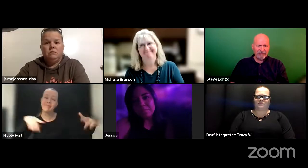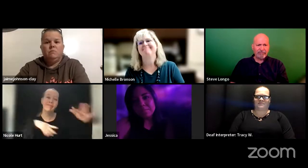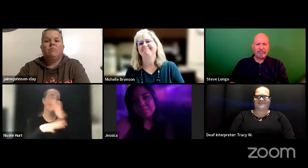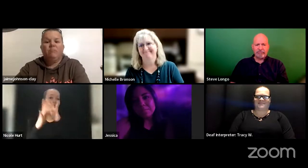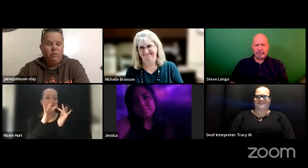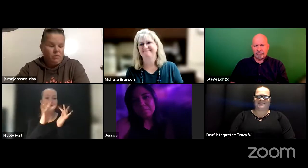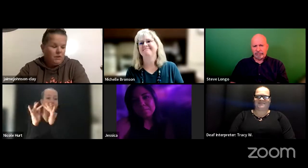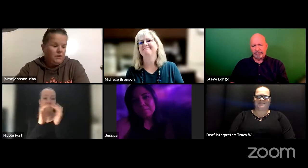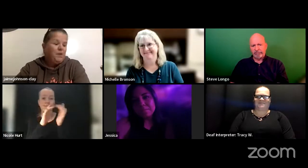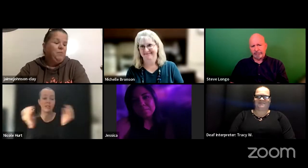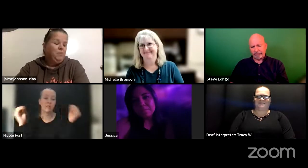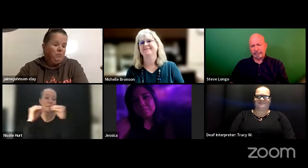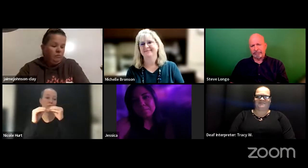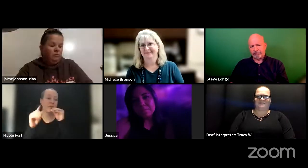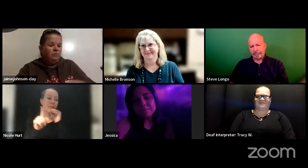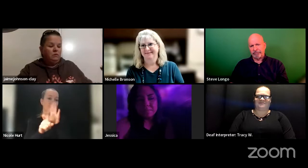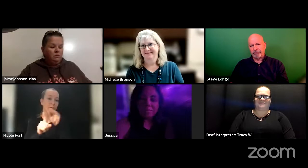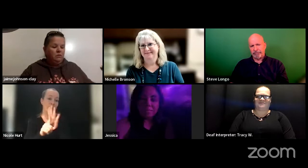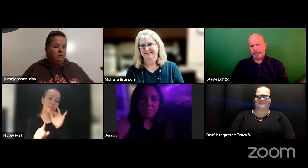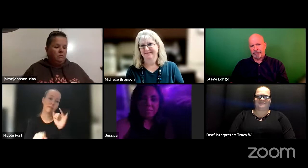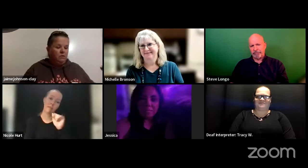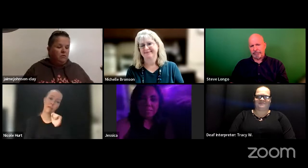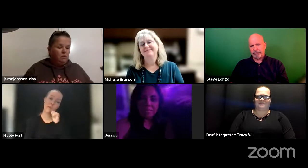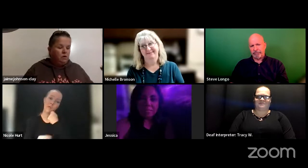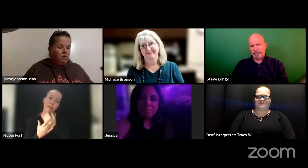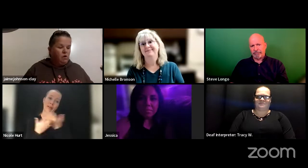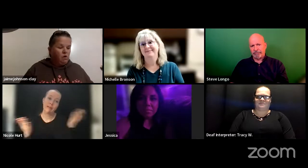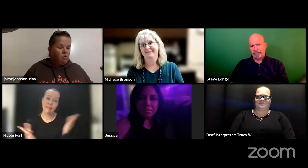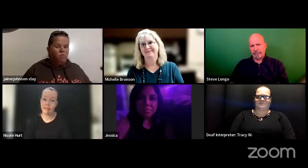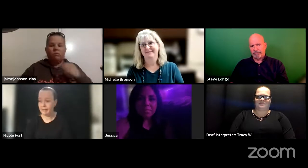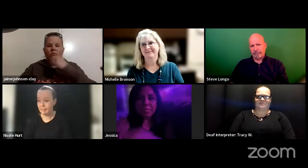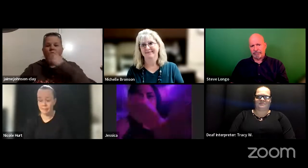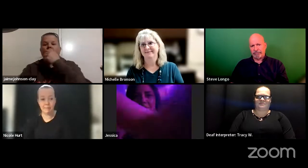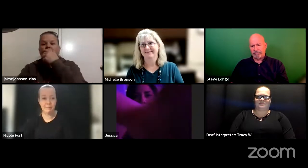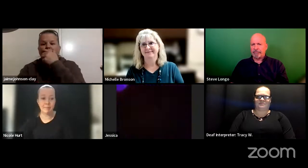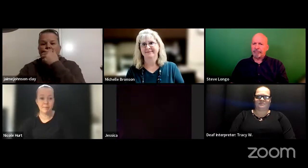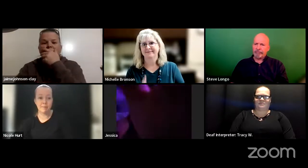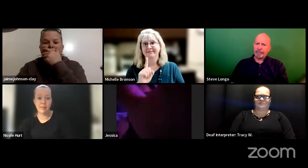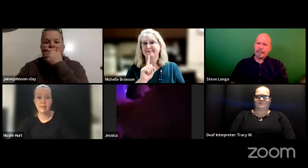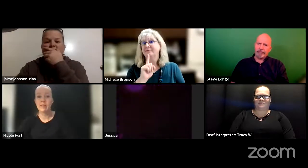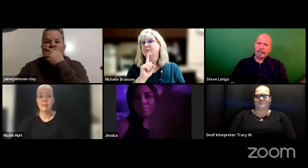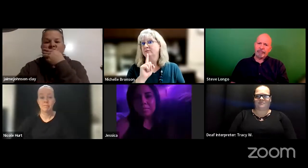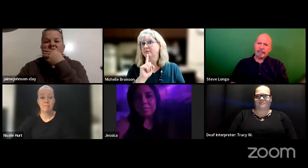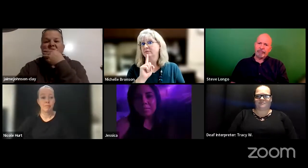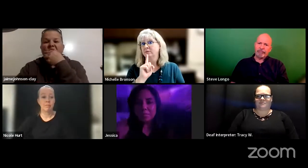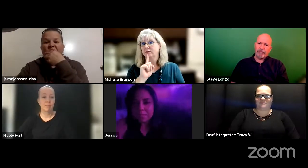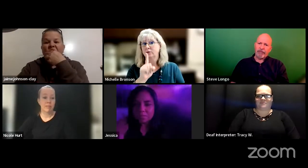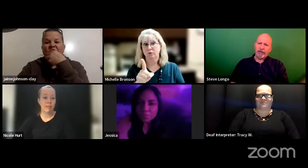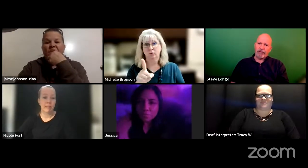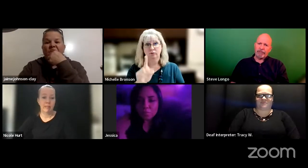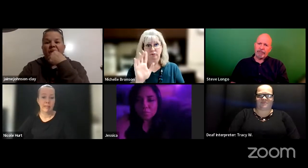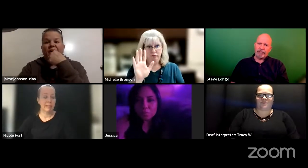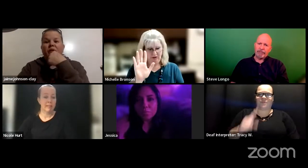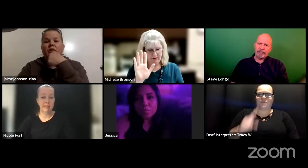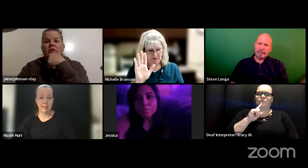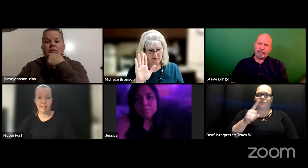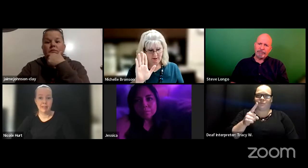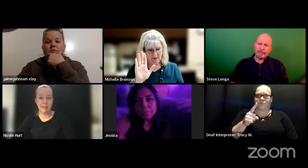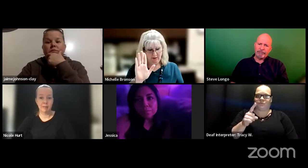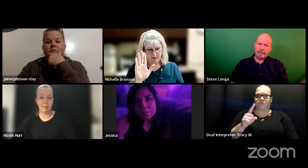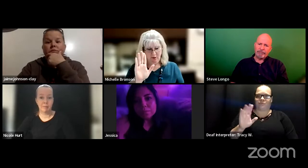It was so fun to have that time connecting and networking and being exposed to all of